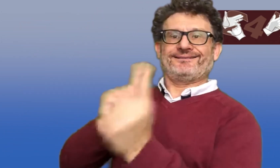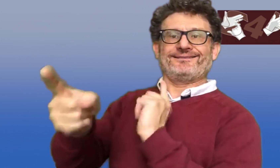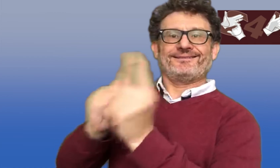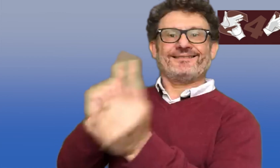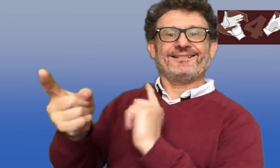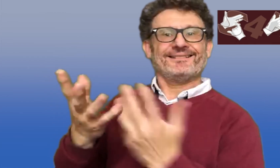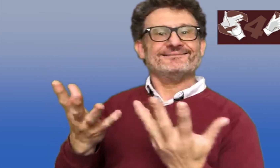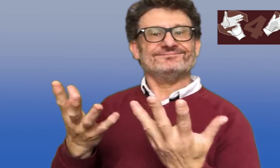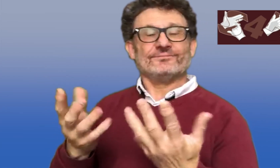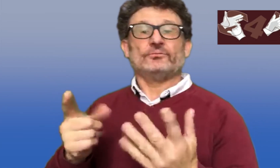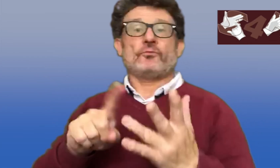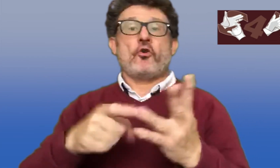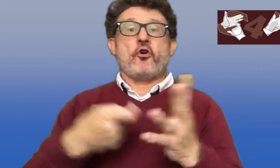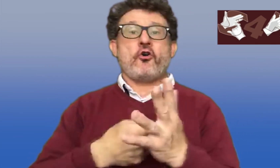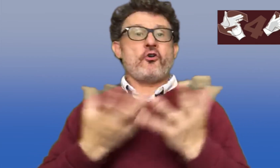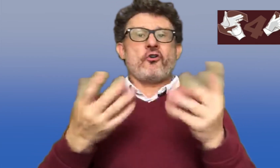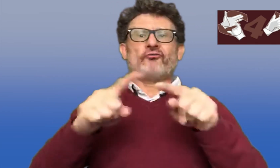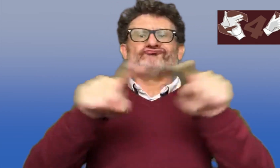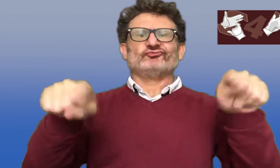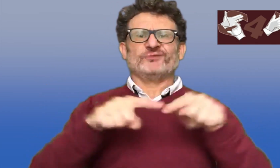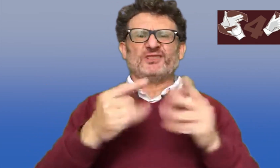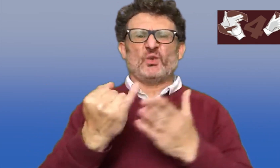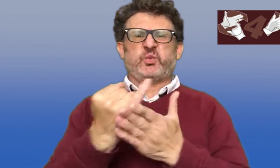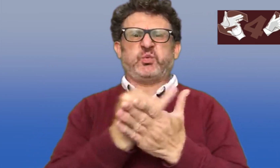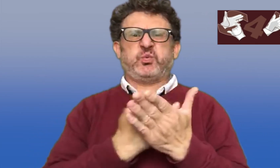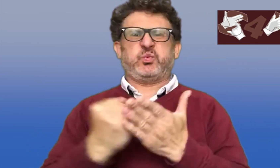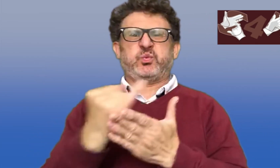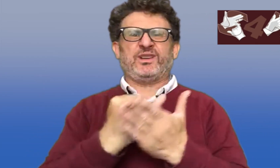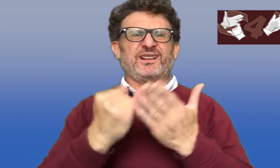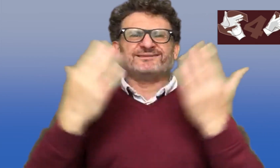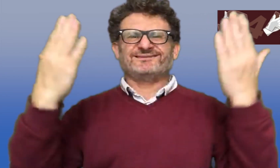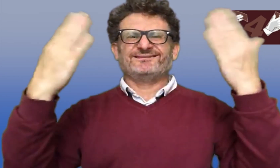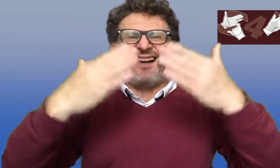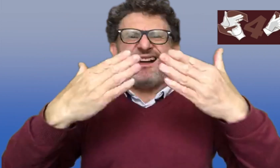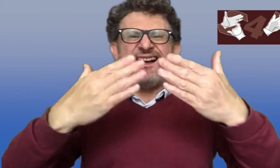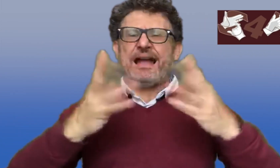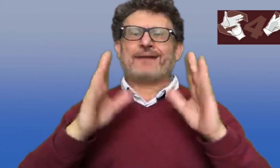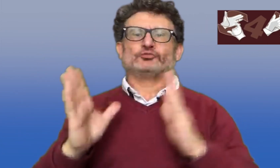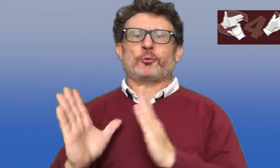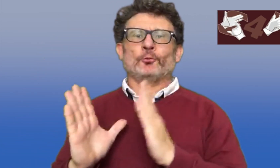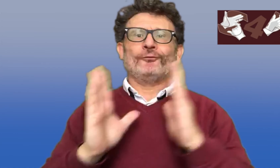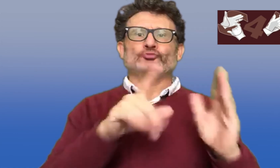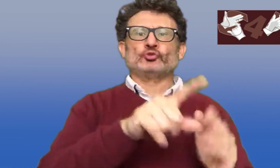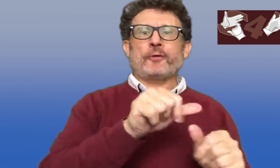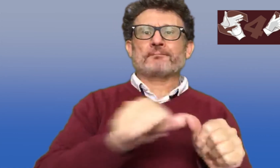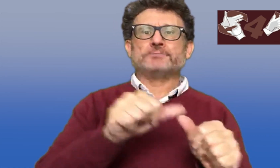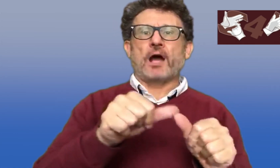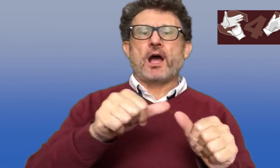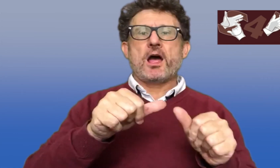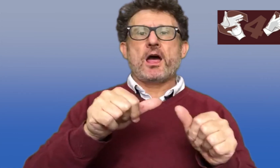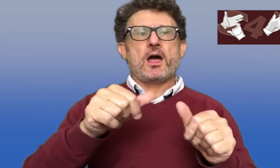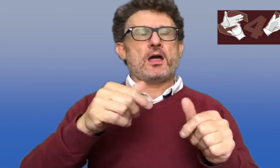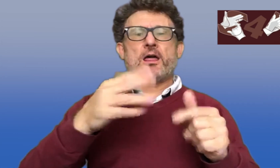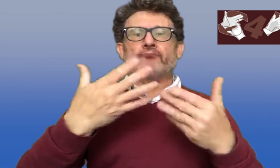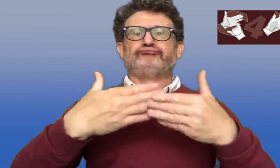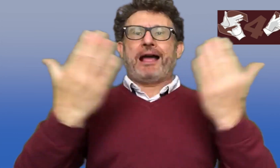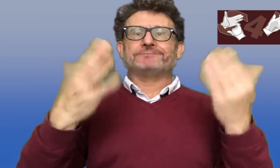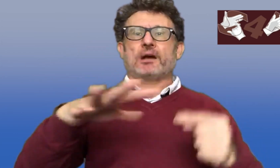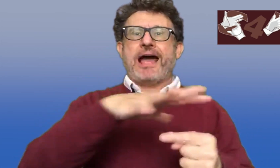it would be good, therefore, to move into the right position just to aid that process. Or if it's a dark room, you may just need to move to a better location, a